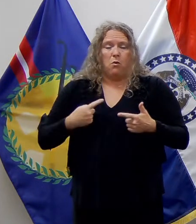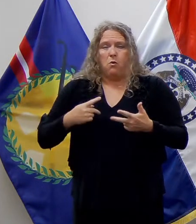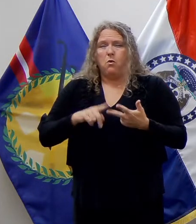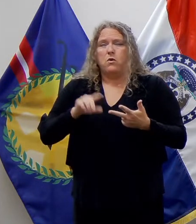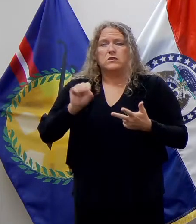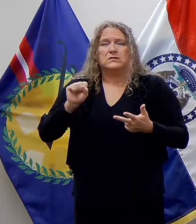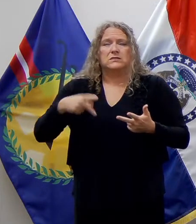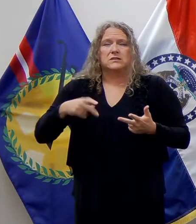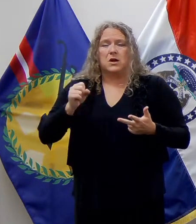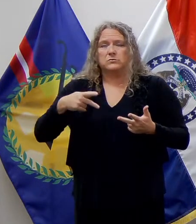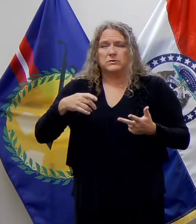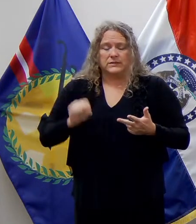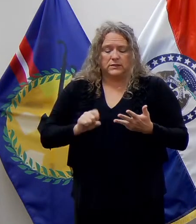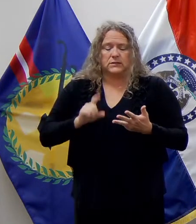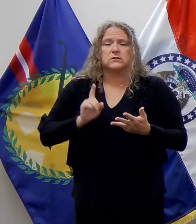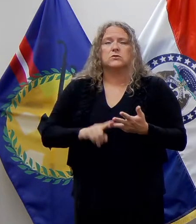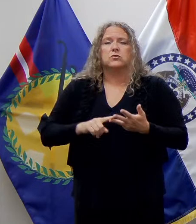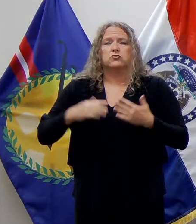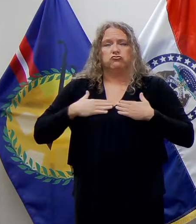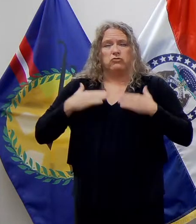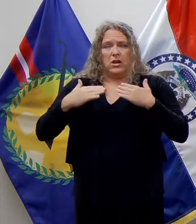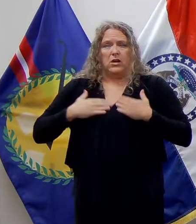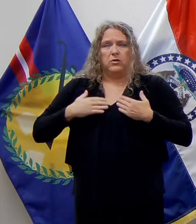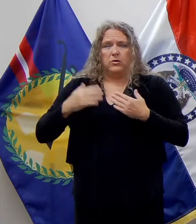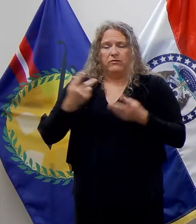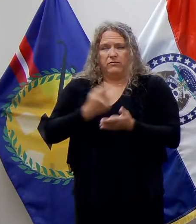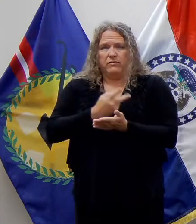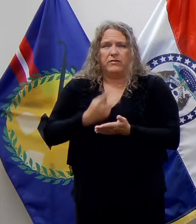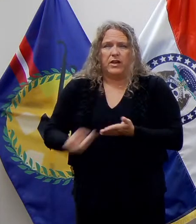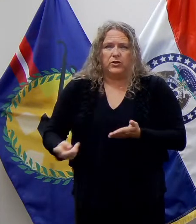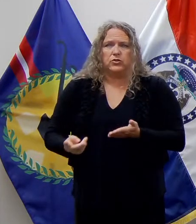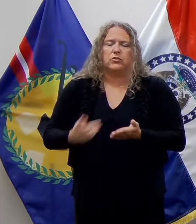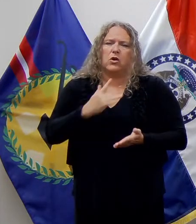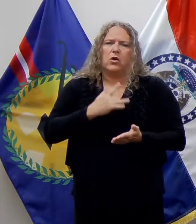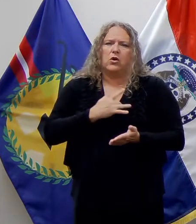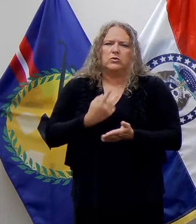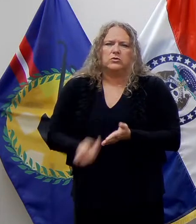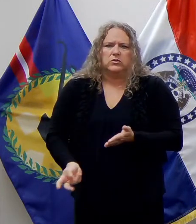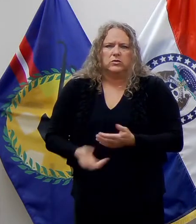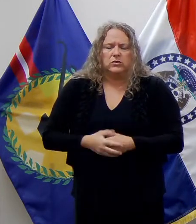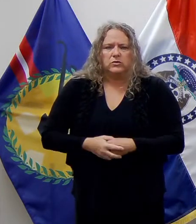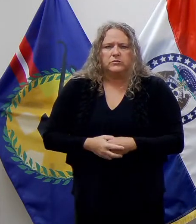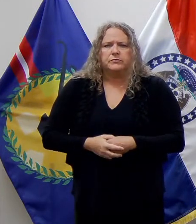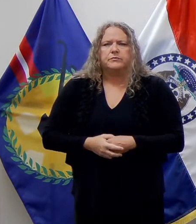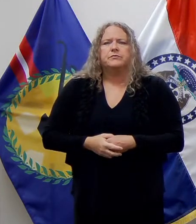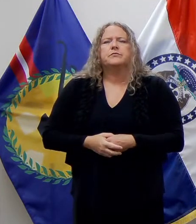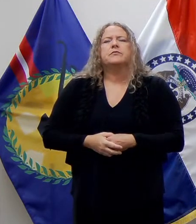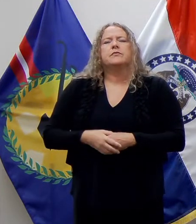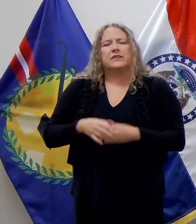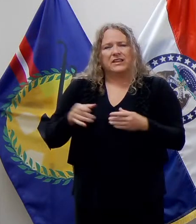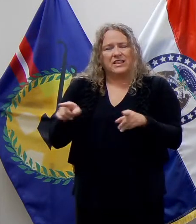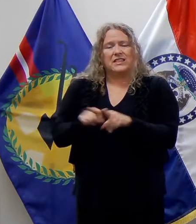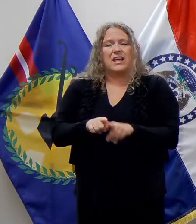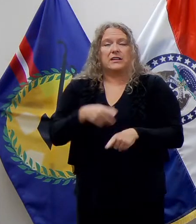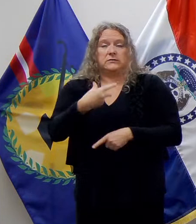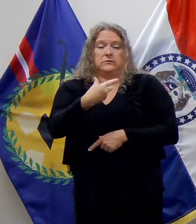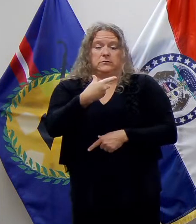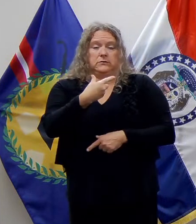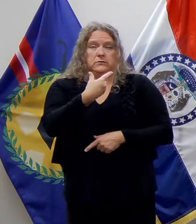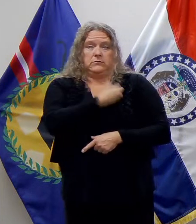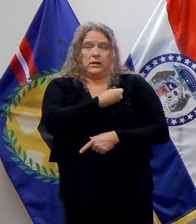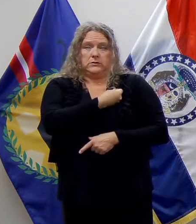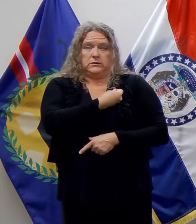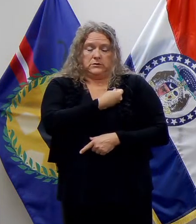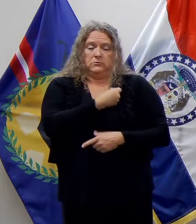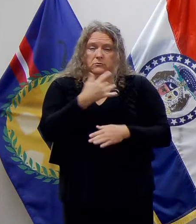disease. Like for COVID-19, there is an effective vaccine for the flu, and beginning today, flu shots are available at